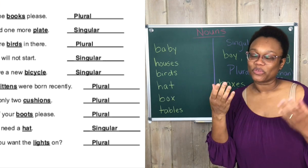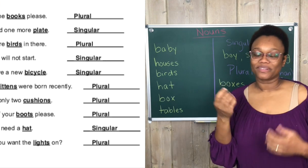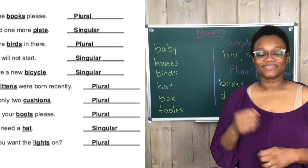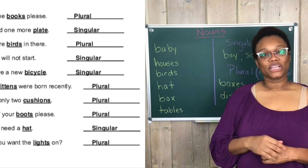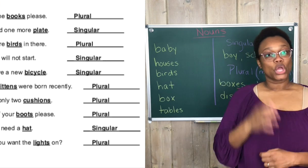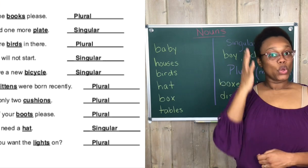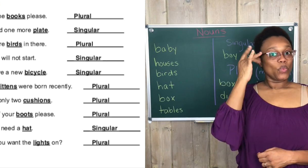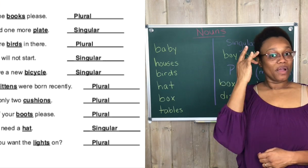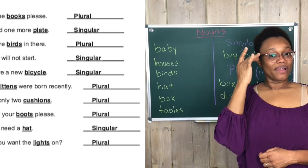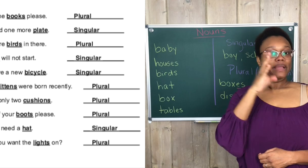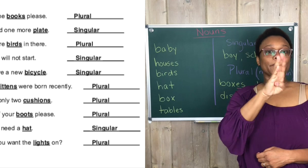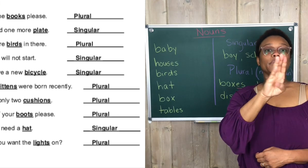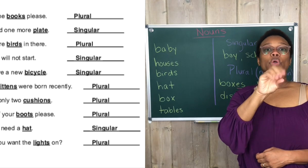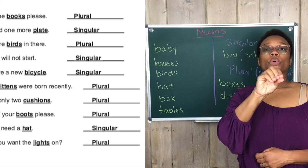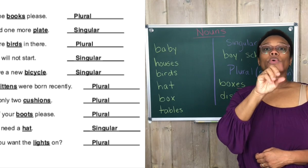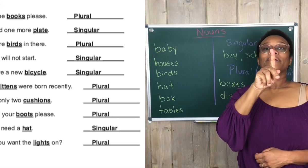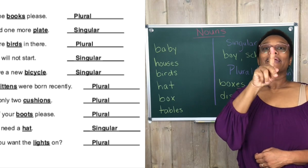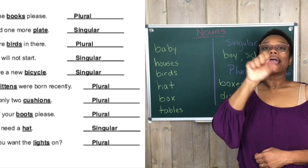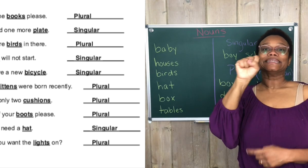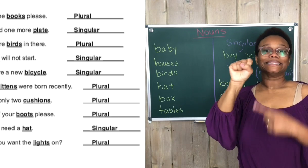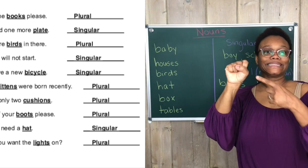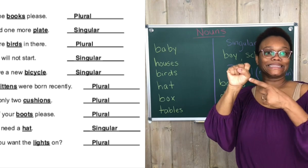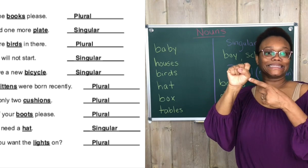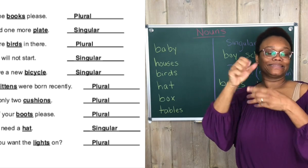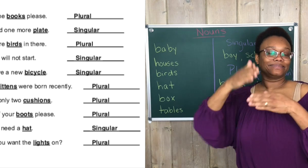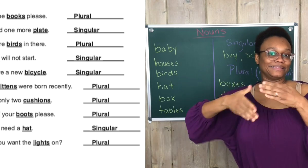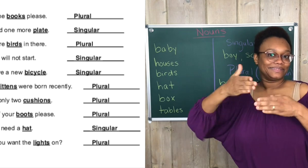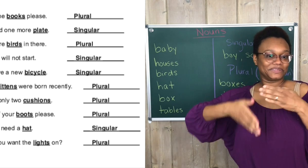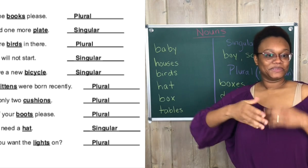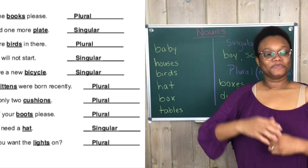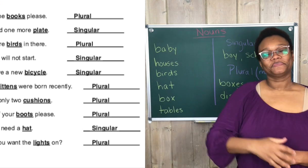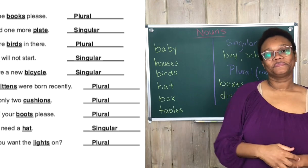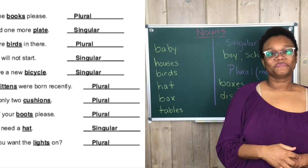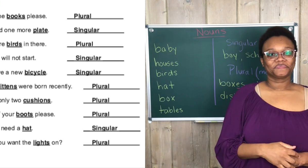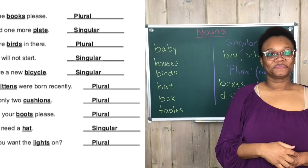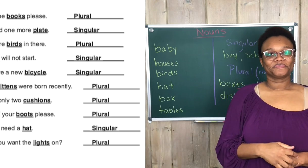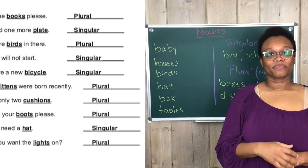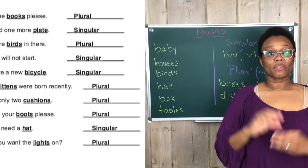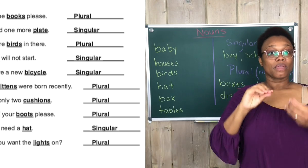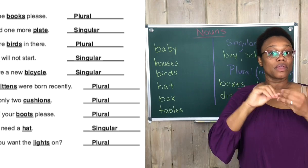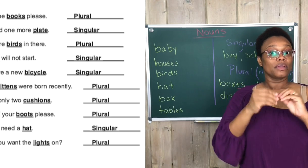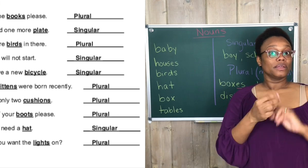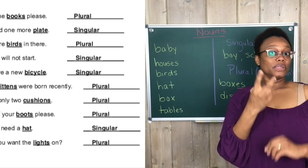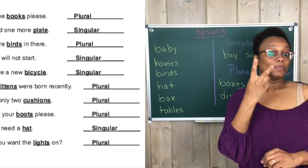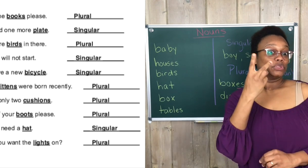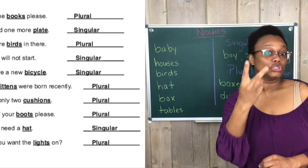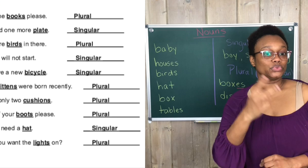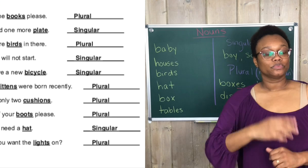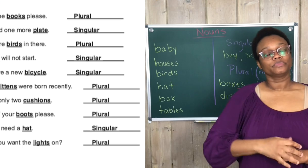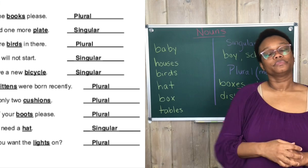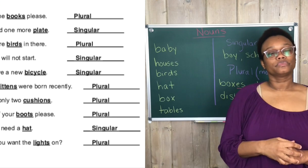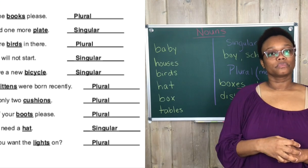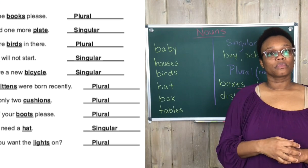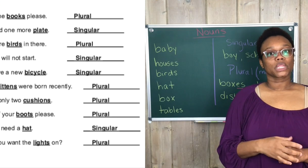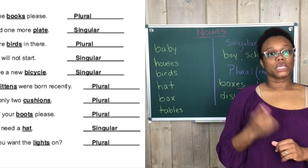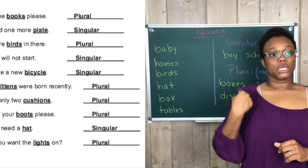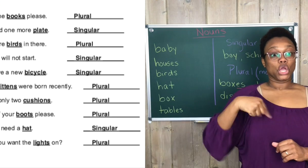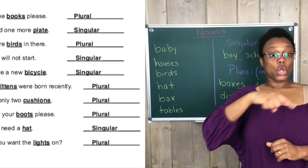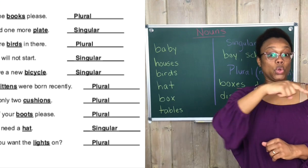That's plural. Why? Because it ends in an S. Number 2.